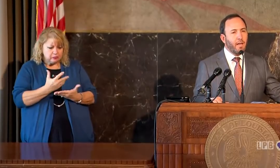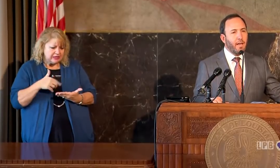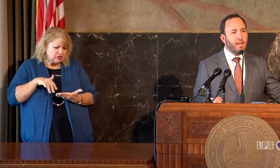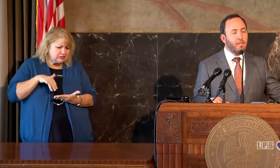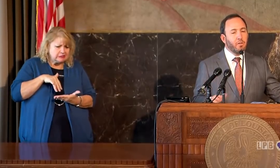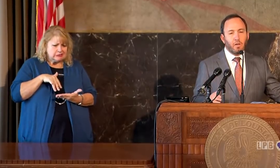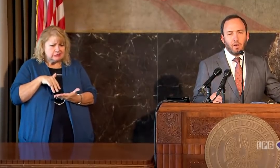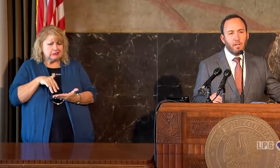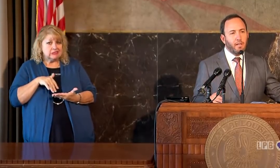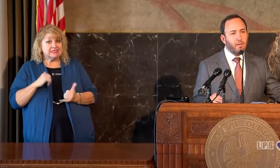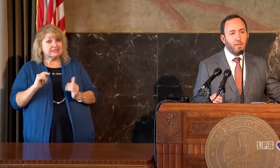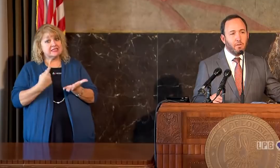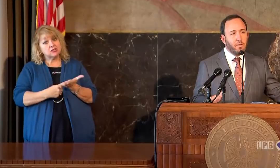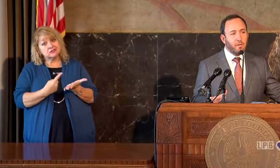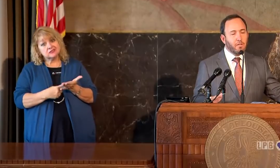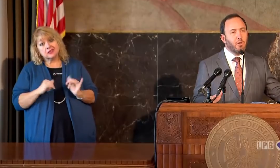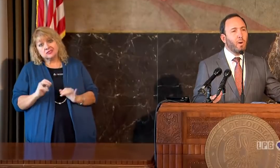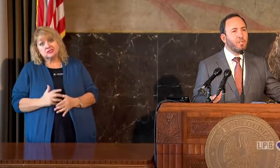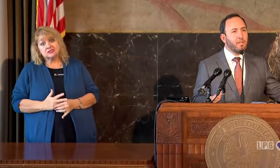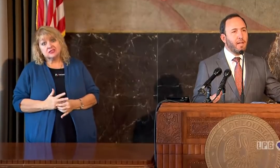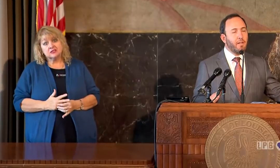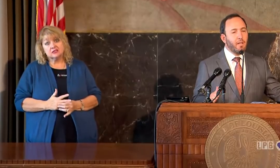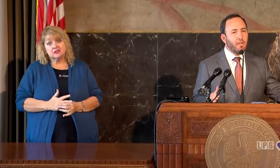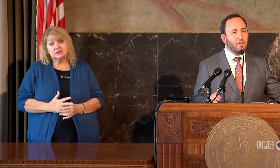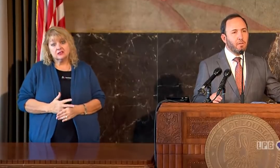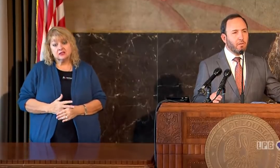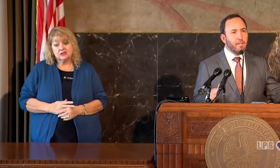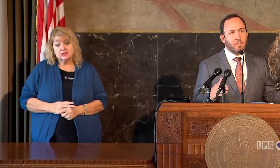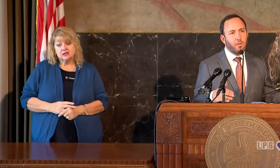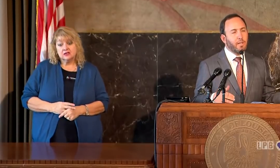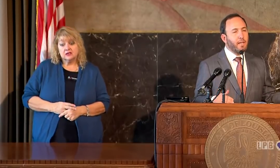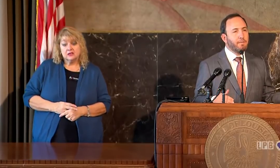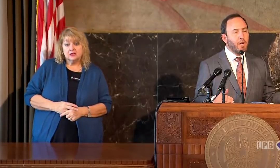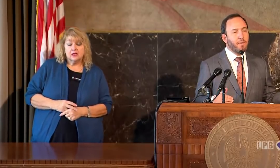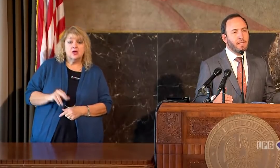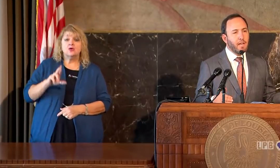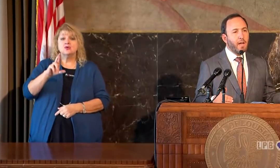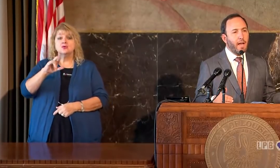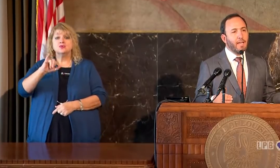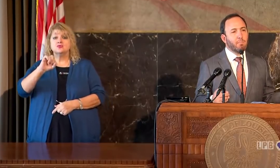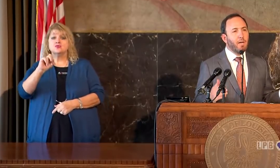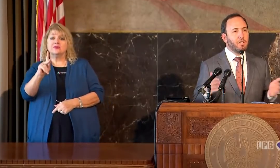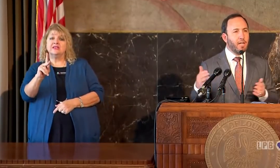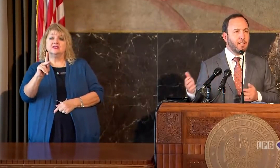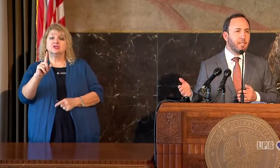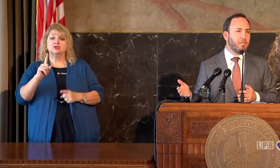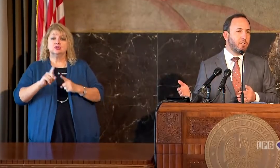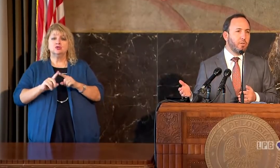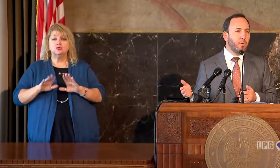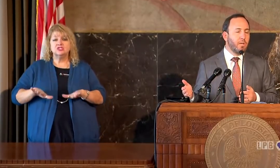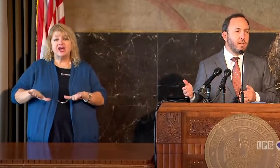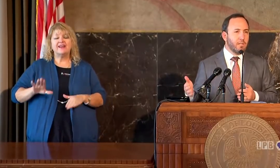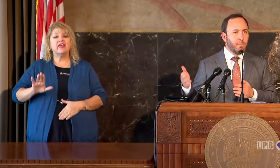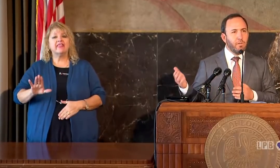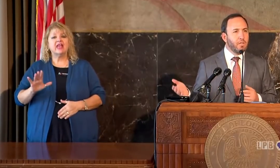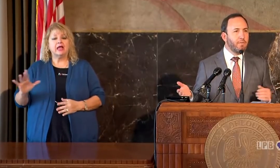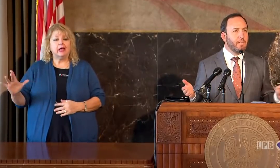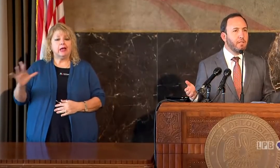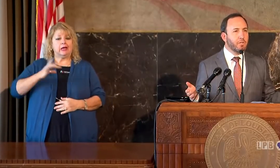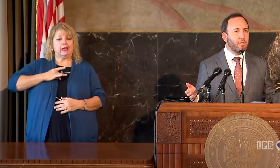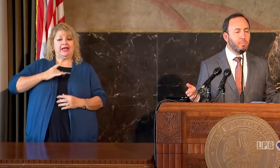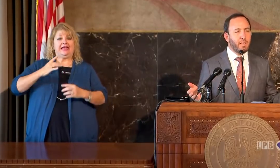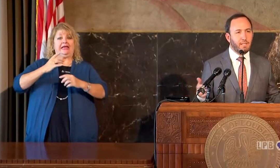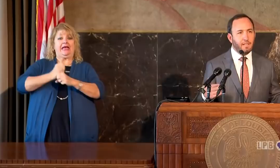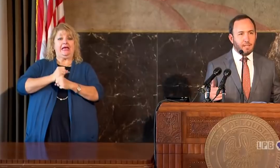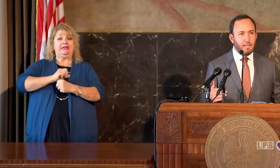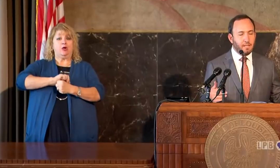now. And, clearly, there's no question that the risk to a kid of COVID is not as much as it is to someone who's 70